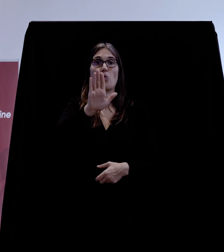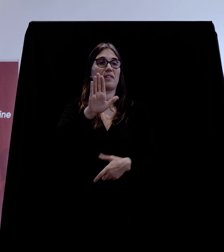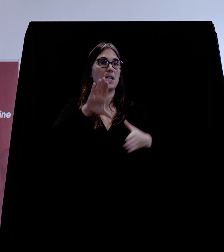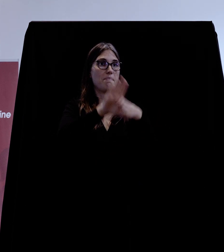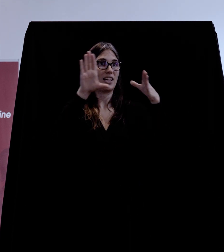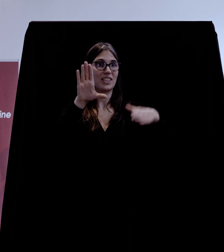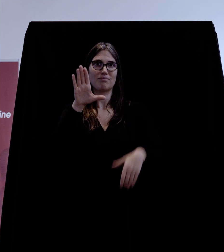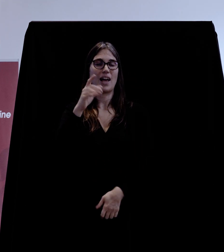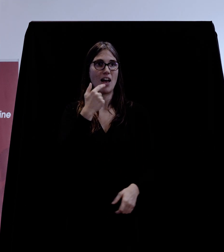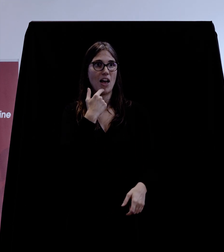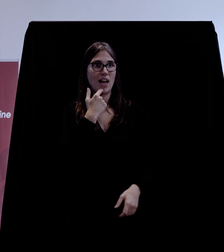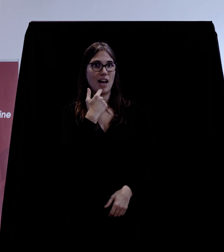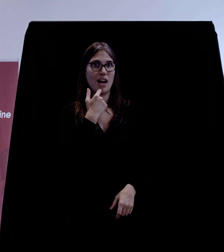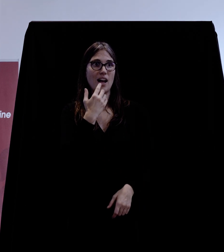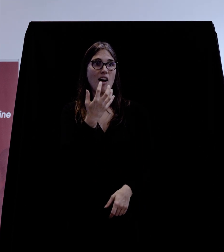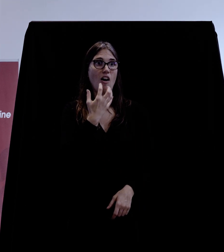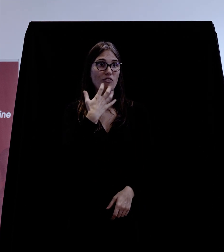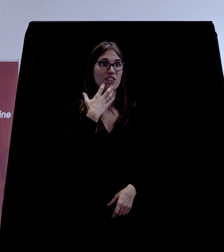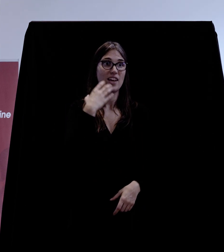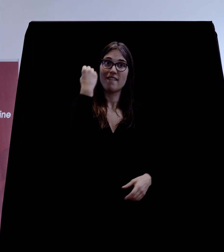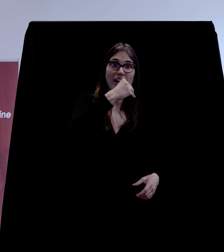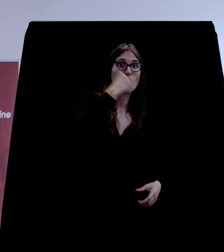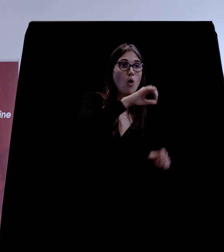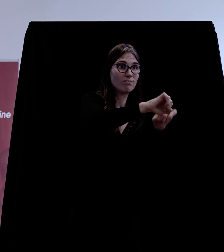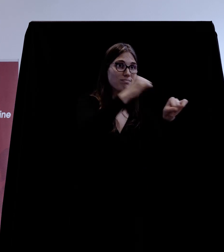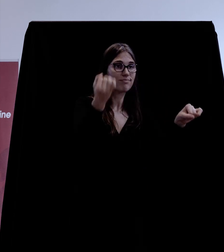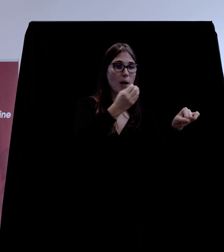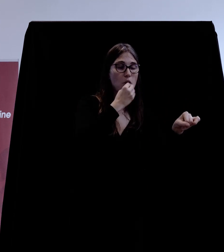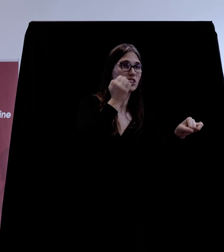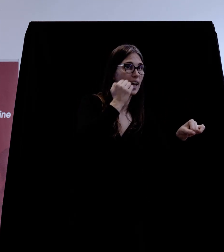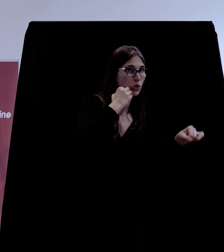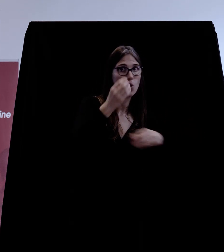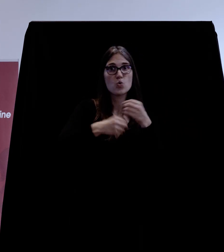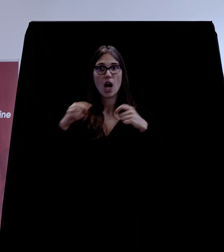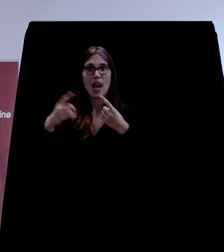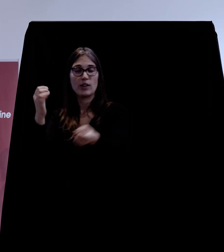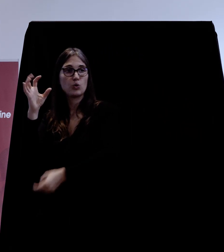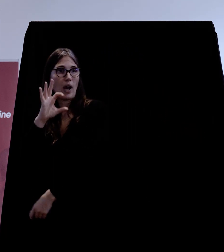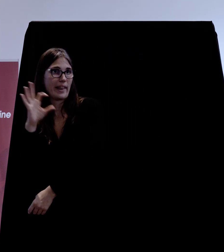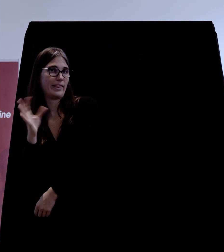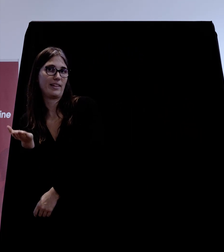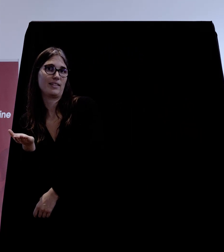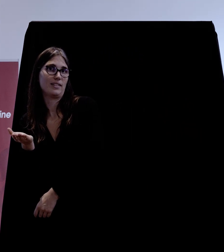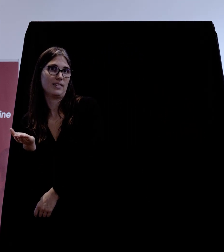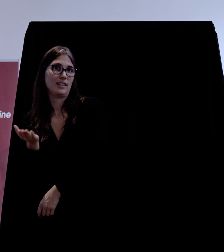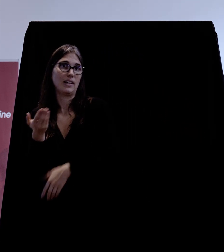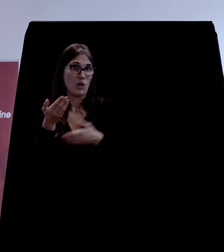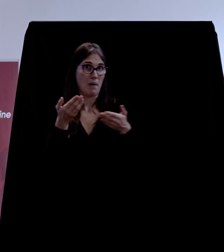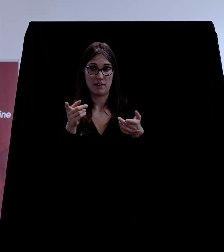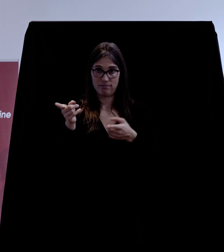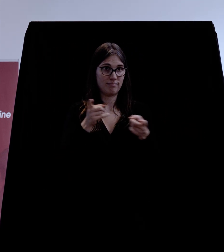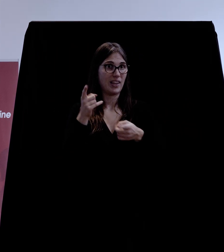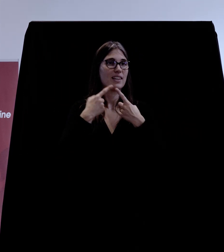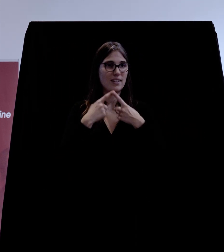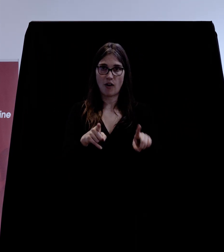was kind of complicated. But that's a nice illustration of how the same behavior can serve multiple